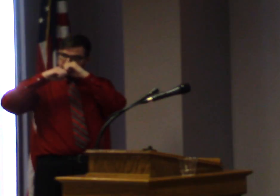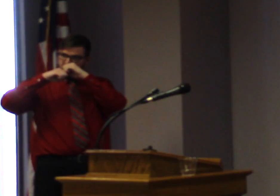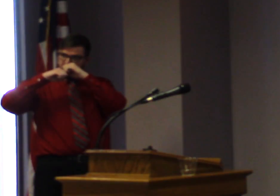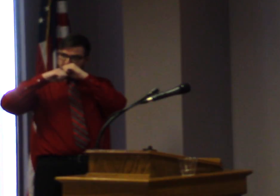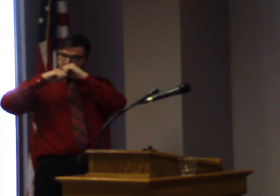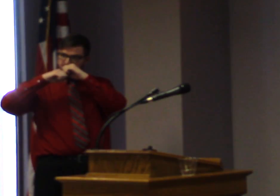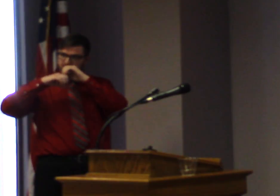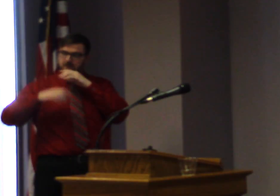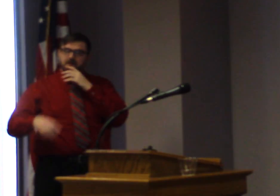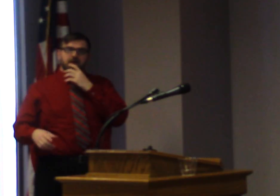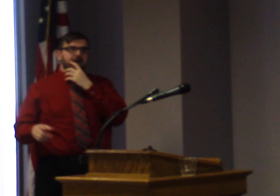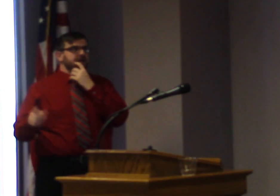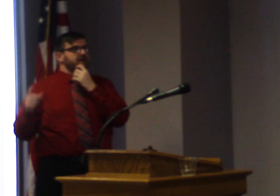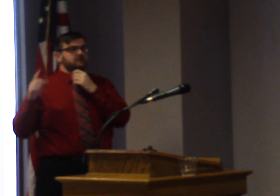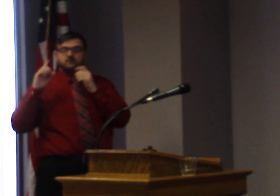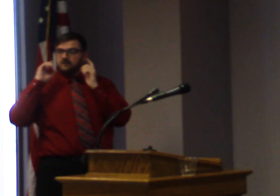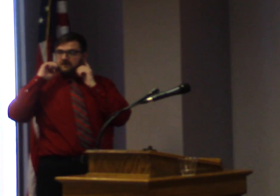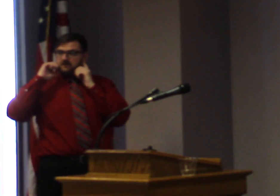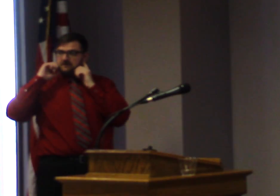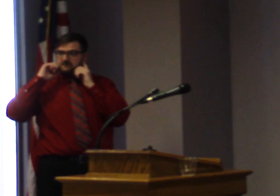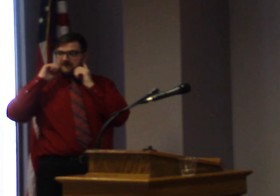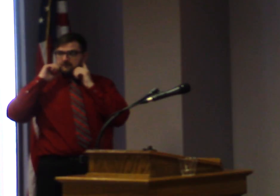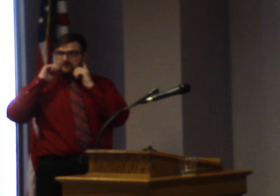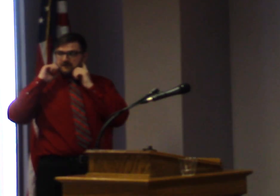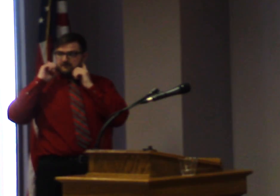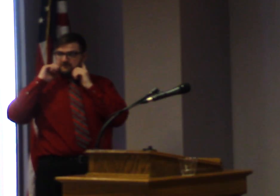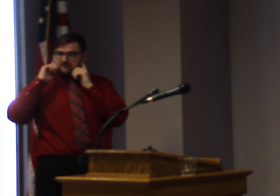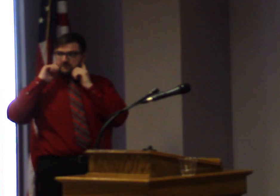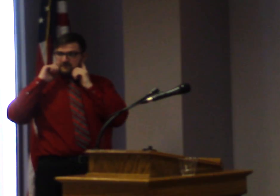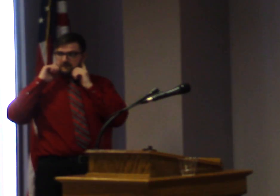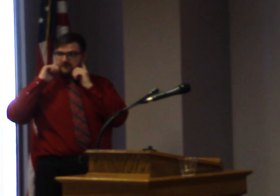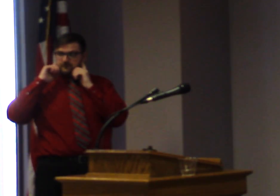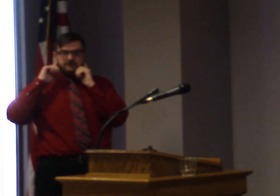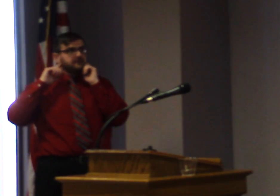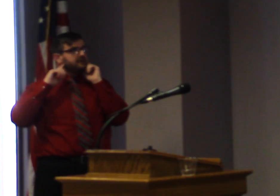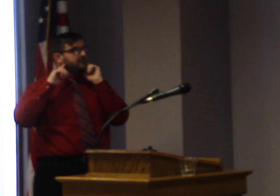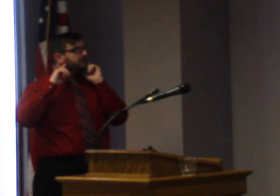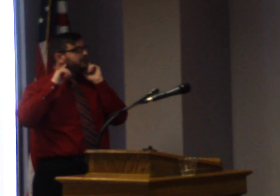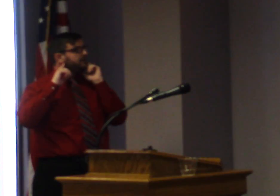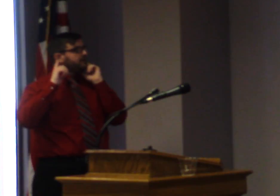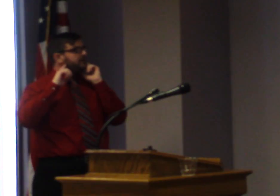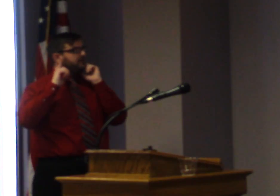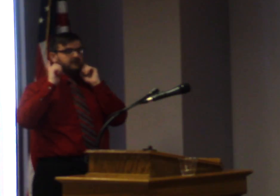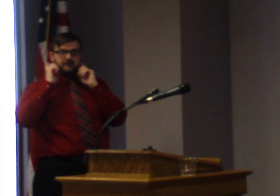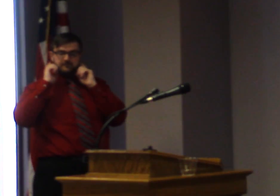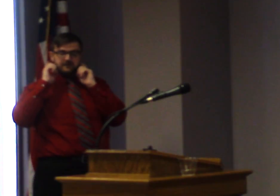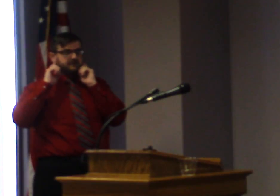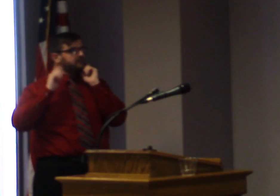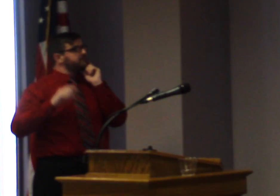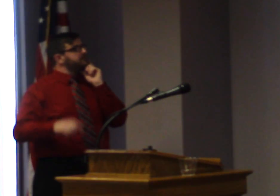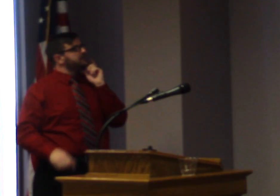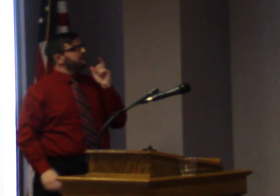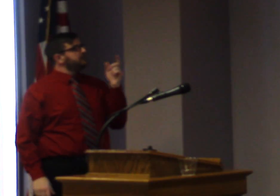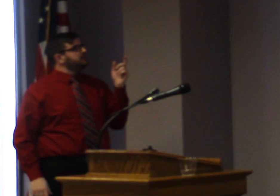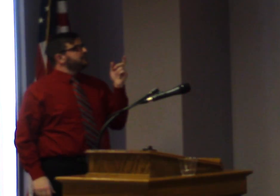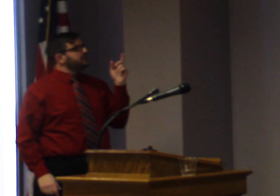itself. And then your hearing is stable. I have 60% of both hearing in my ears.